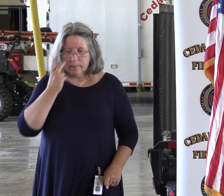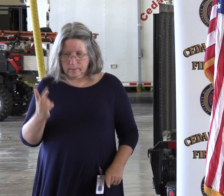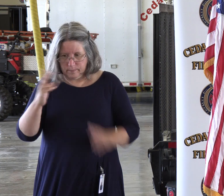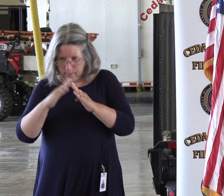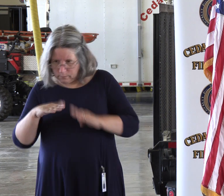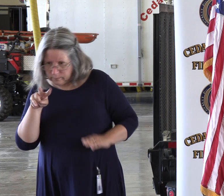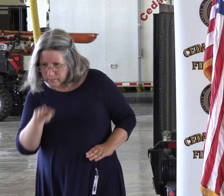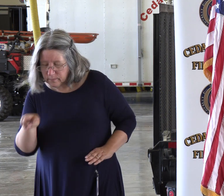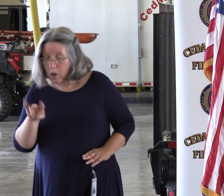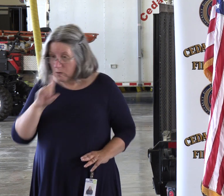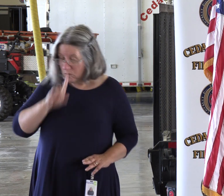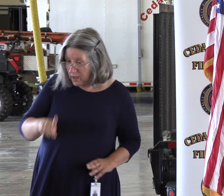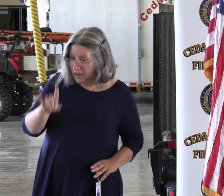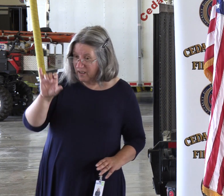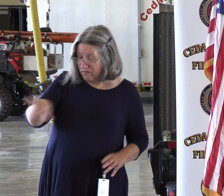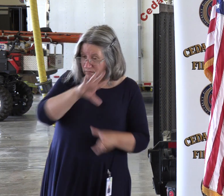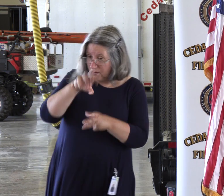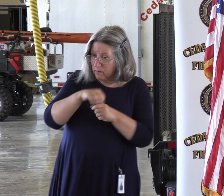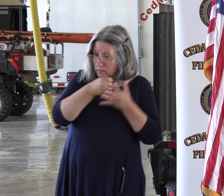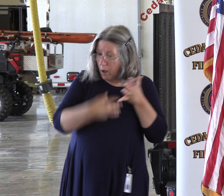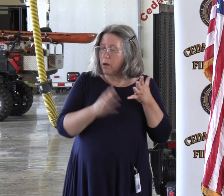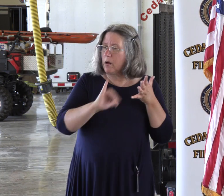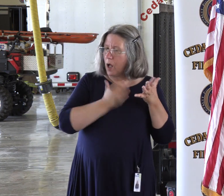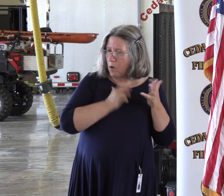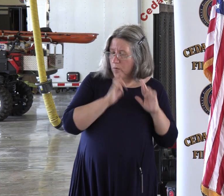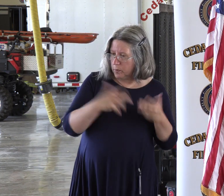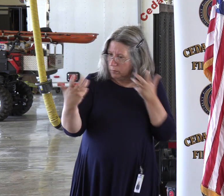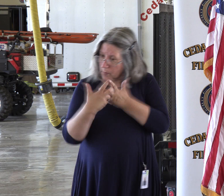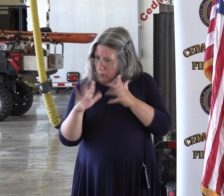it's completely accurate on their damage for them. Okay.